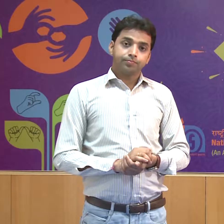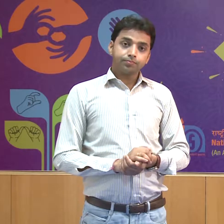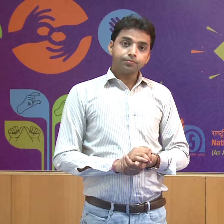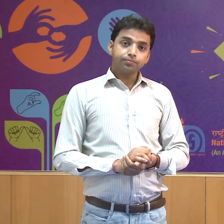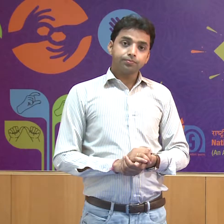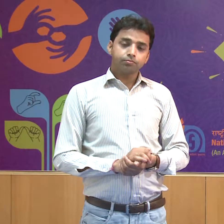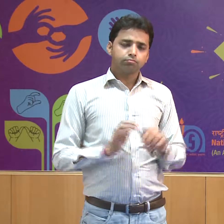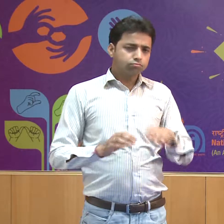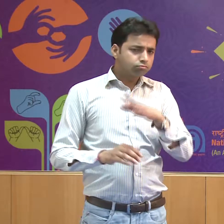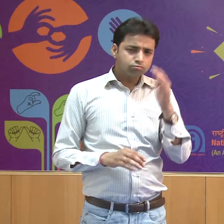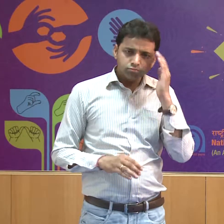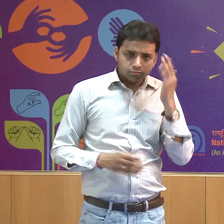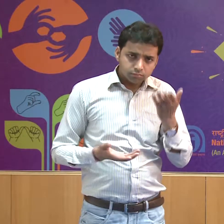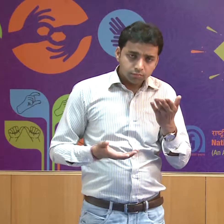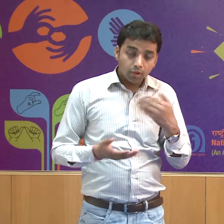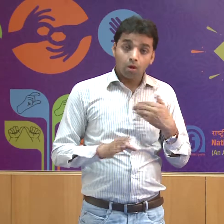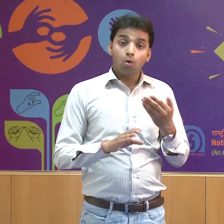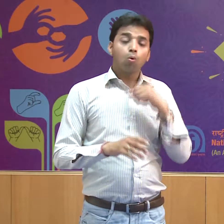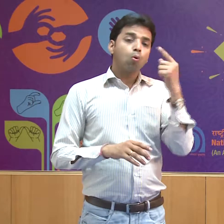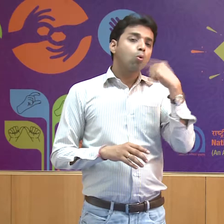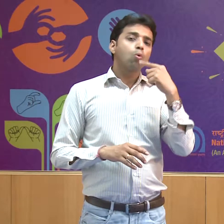Do you know who was the founder of the Delhi Sultanate?